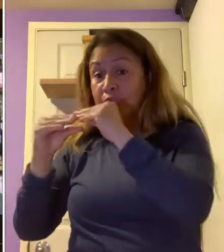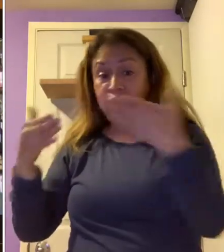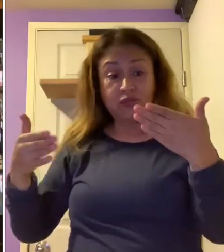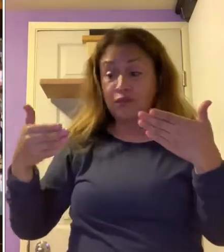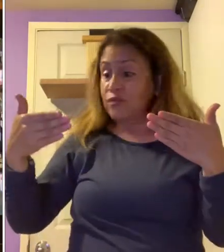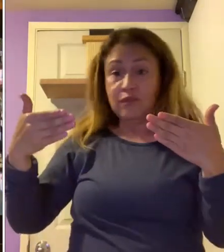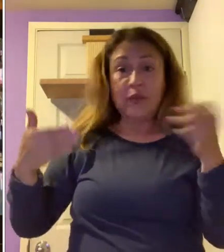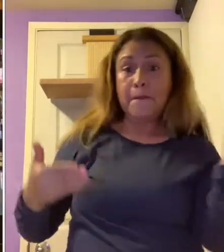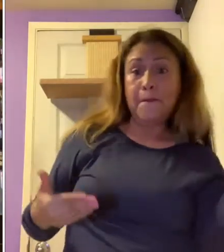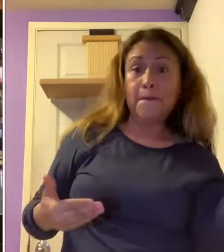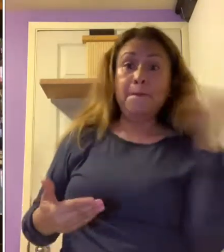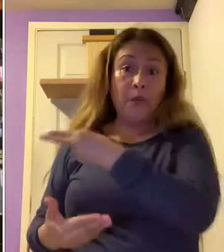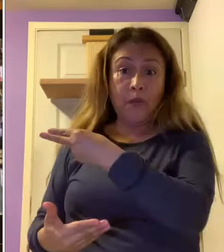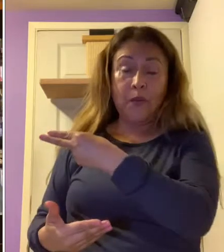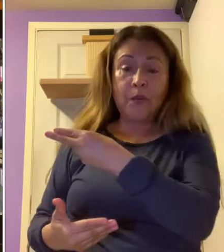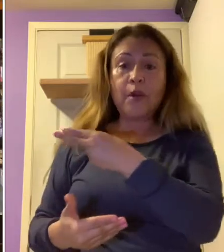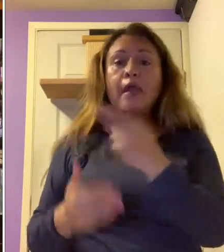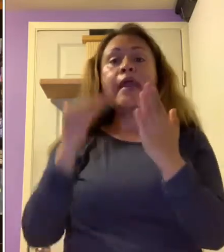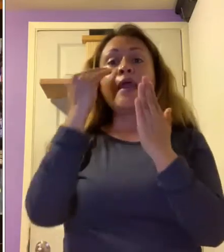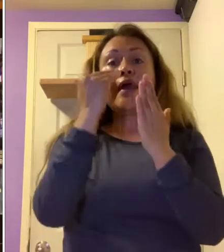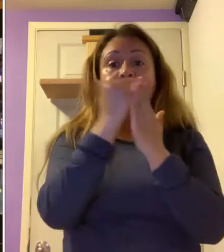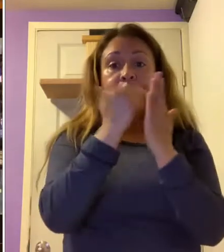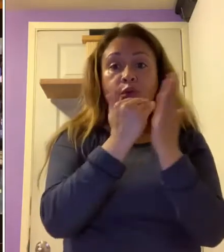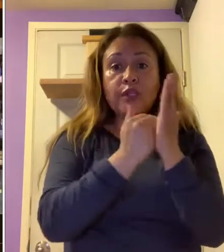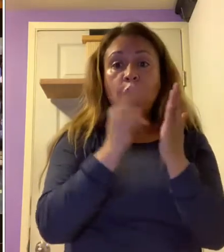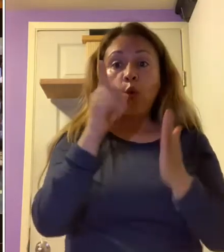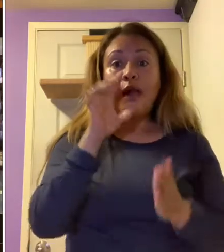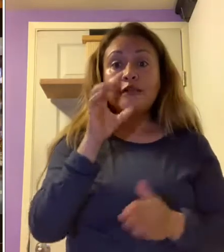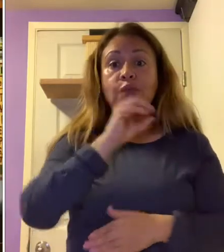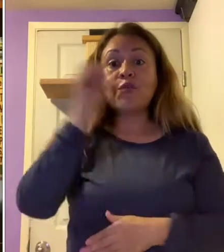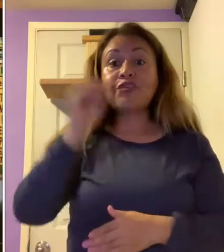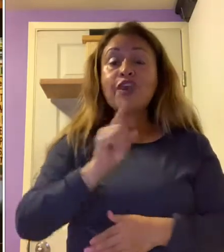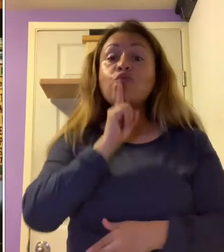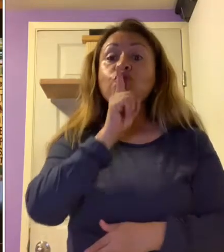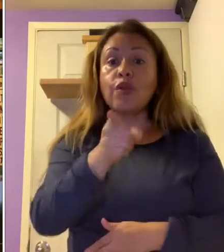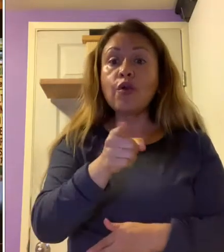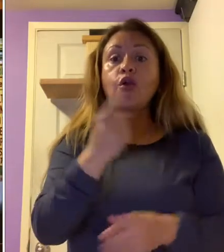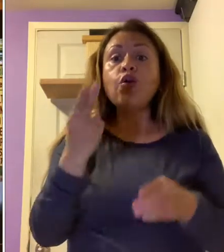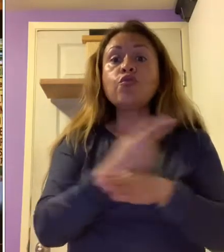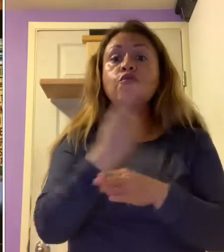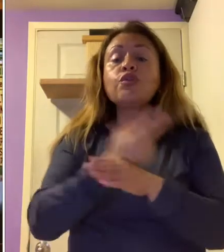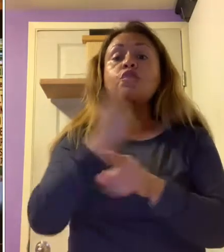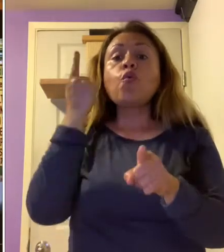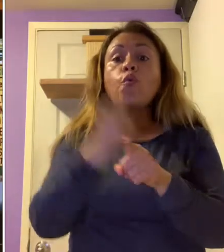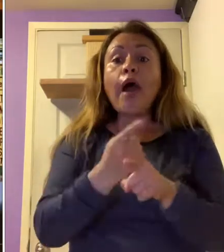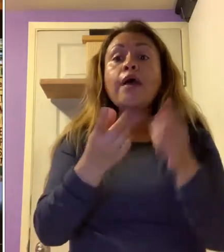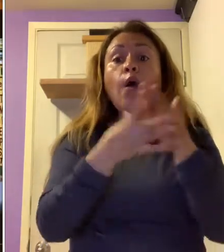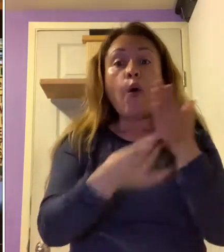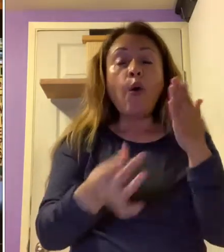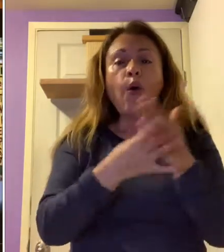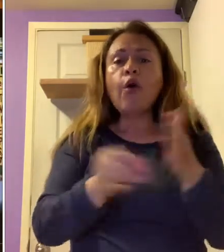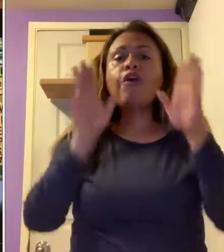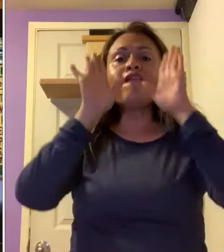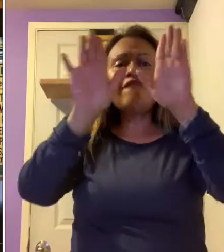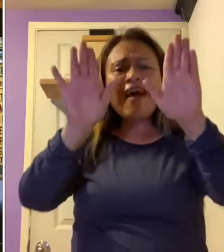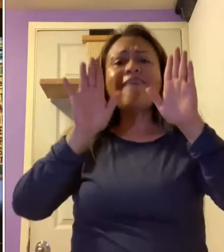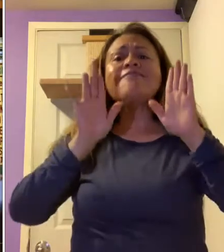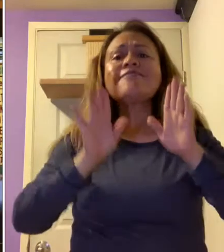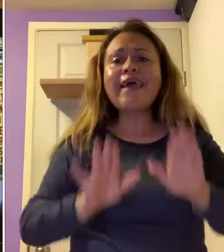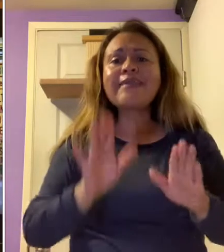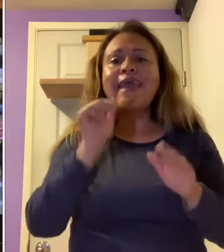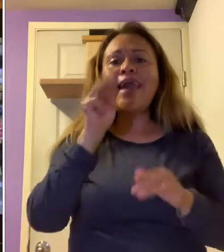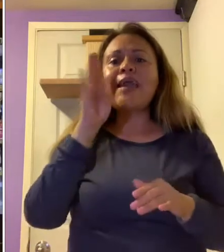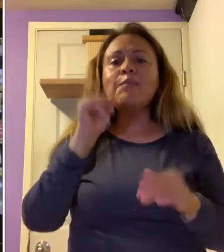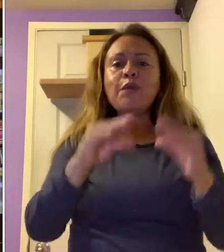is miles and miles better. All of the ingredients, once again, are 100% real. She's using the right oil. This is fantastic.